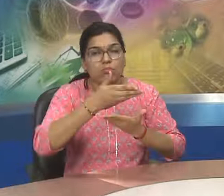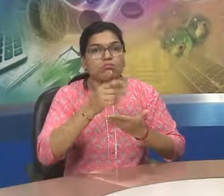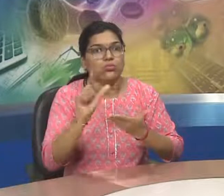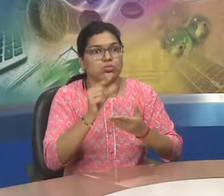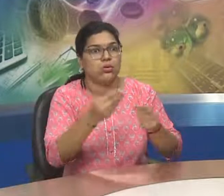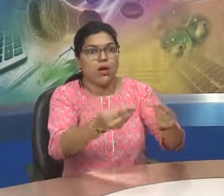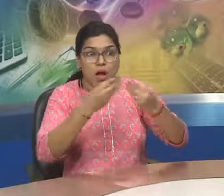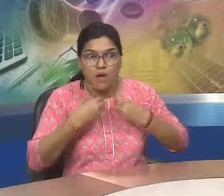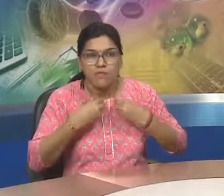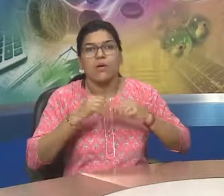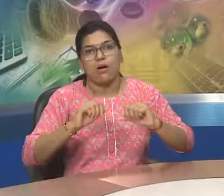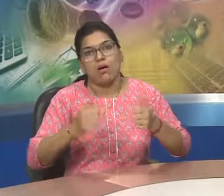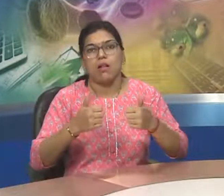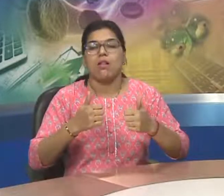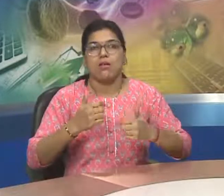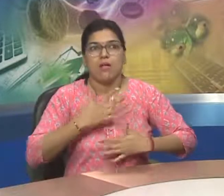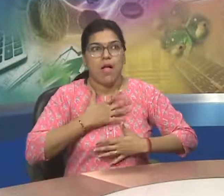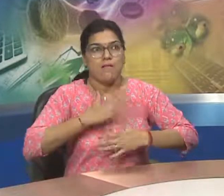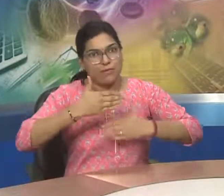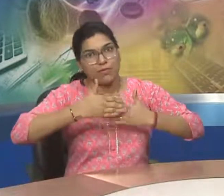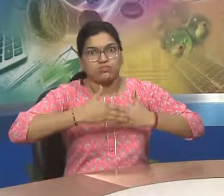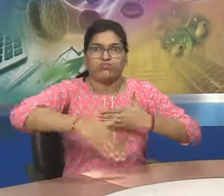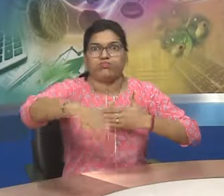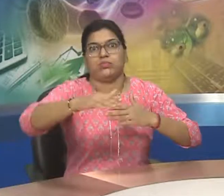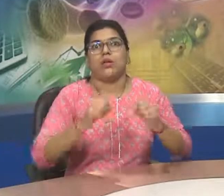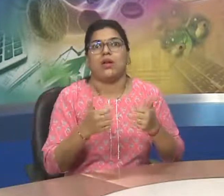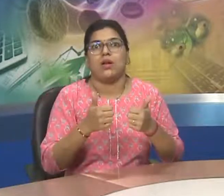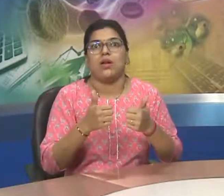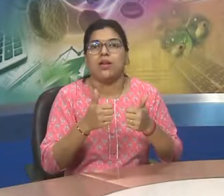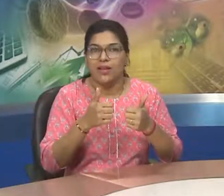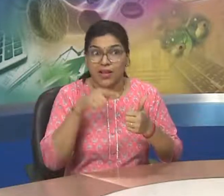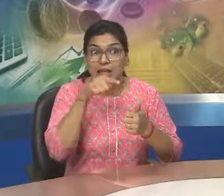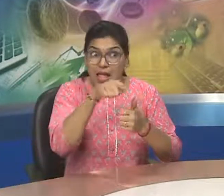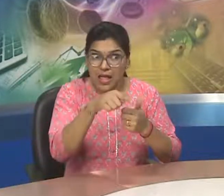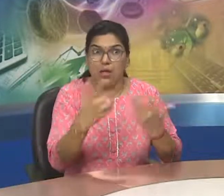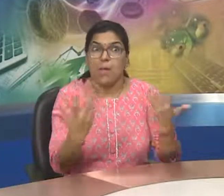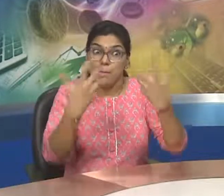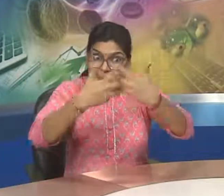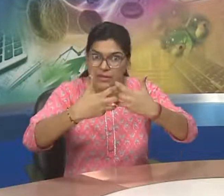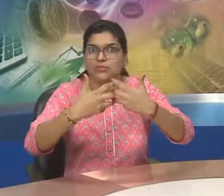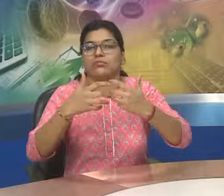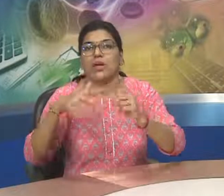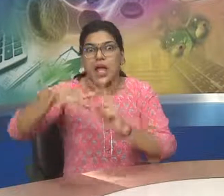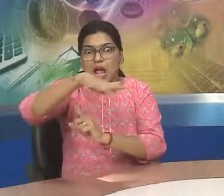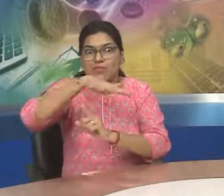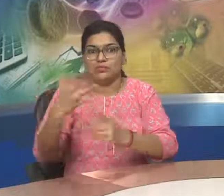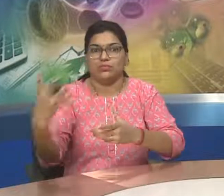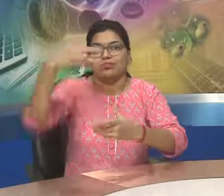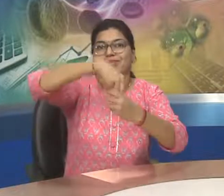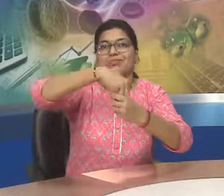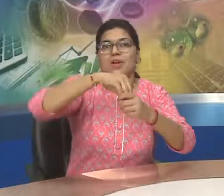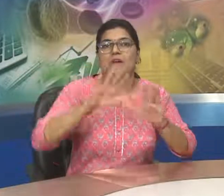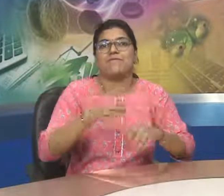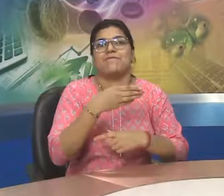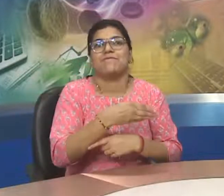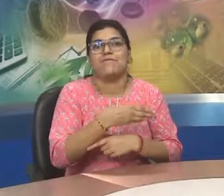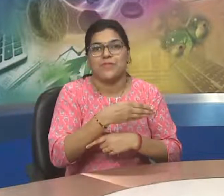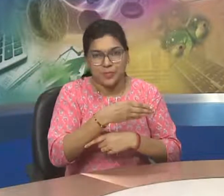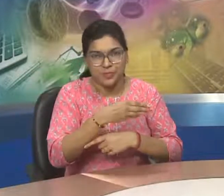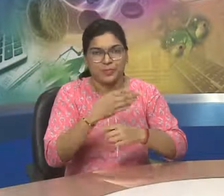or substratum, and the living various kind of living